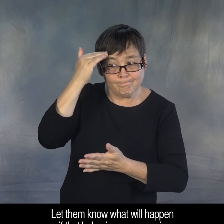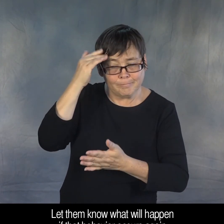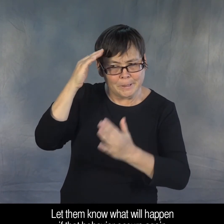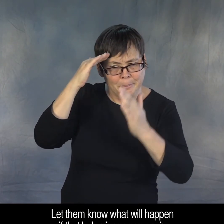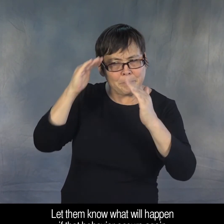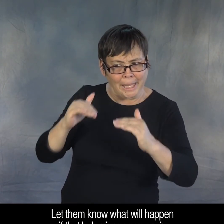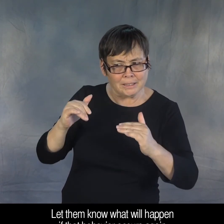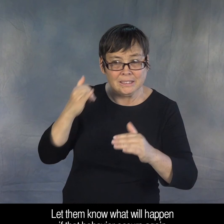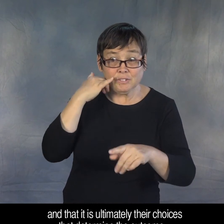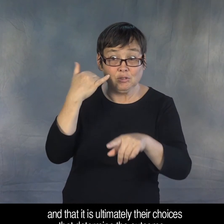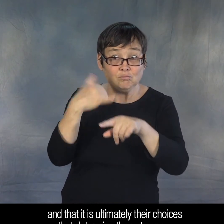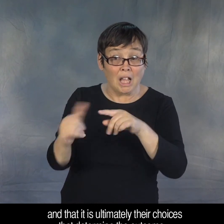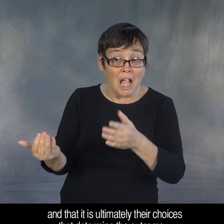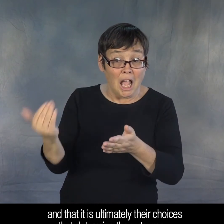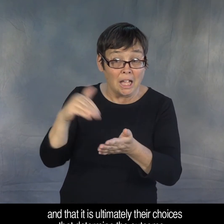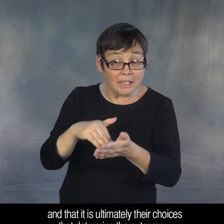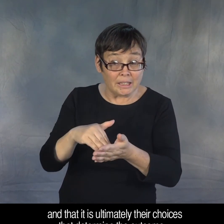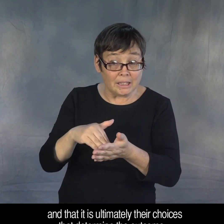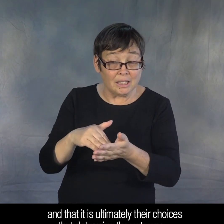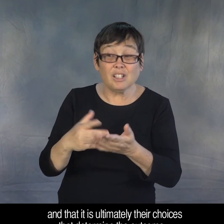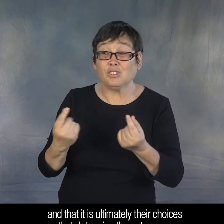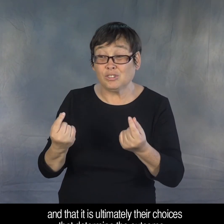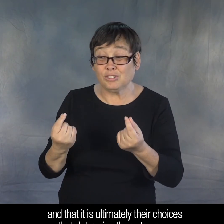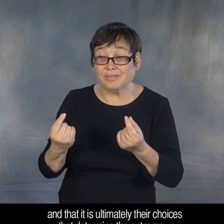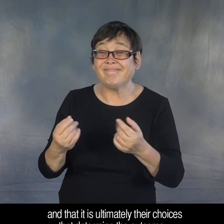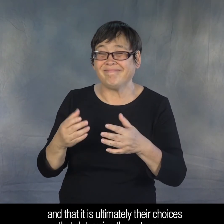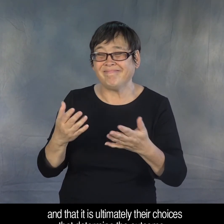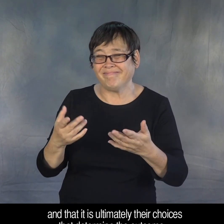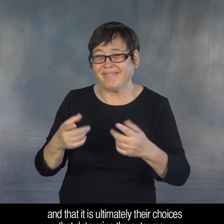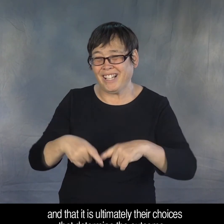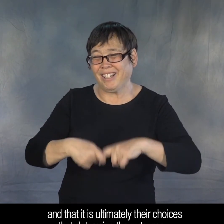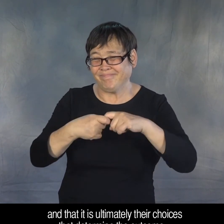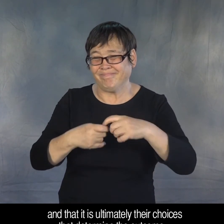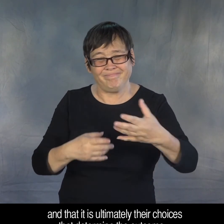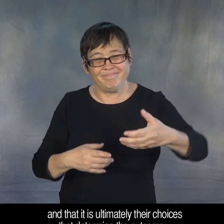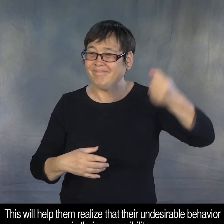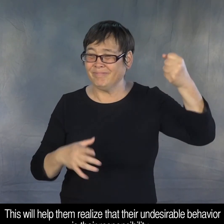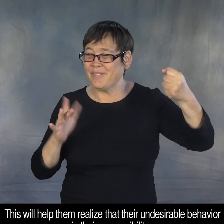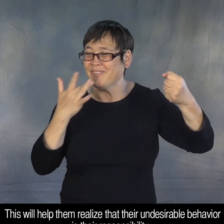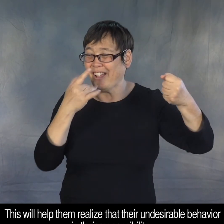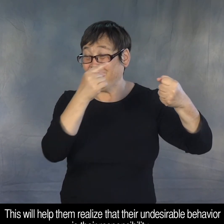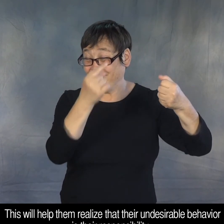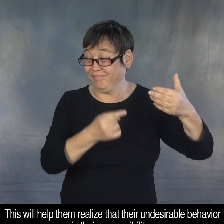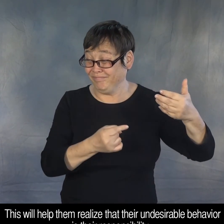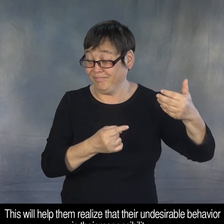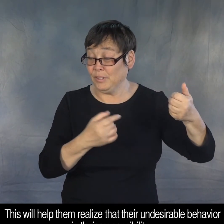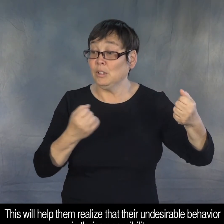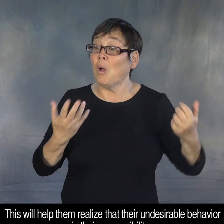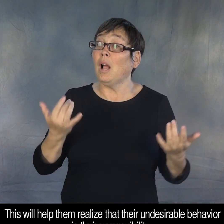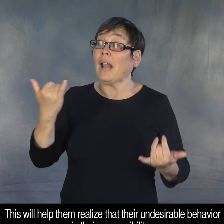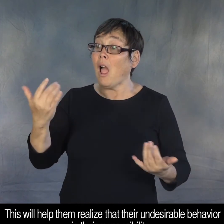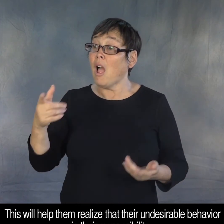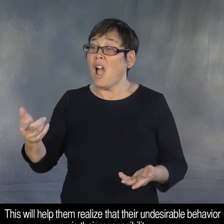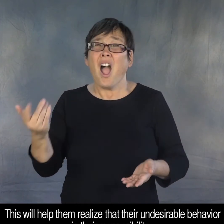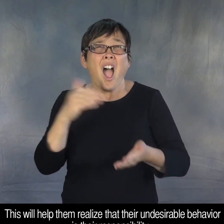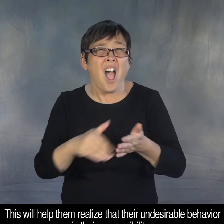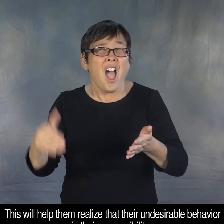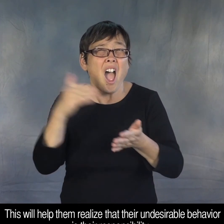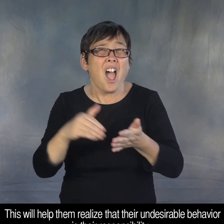occurs again, and that it is ultimately their choices that determine the outcome. This will help them realize that their undesirable